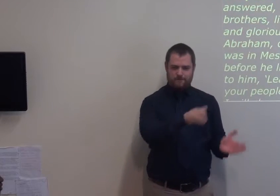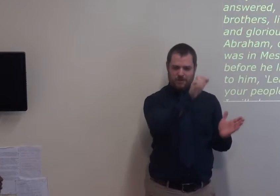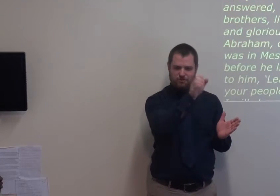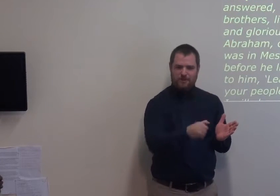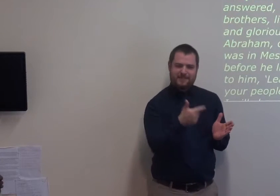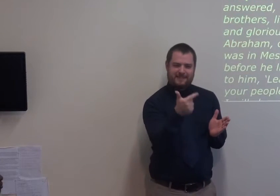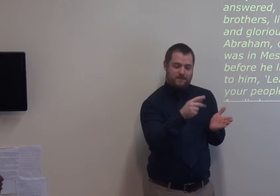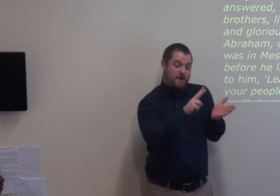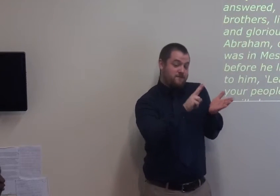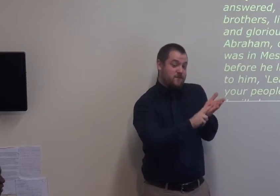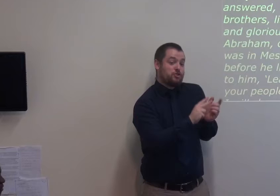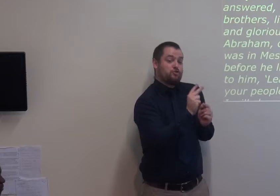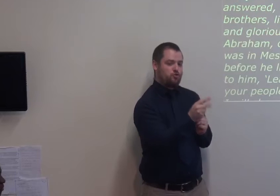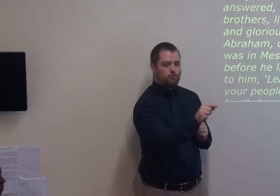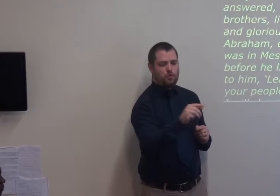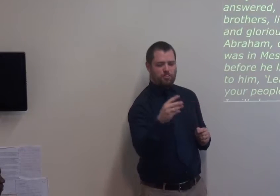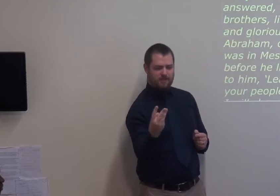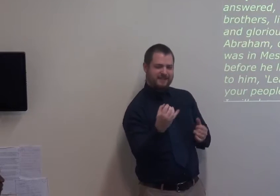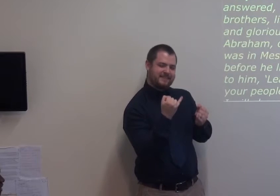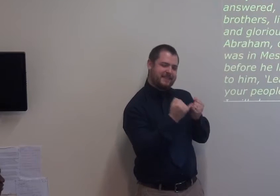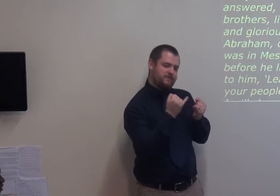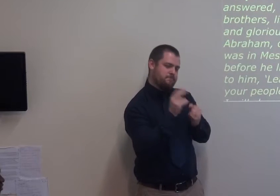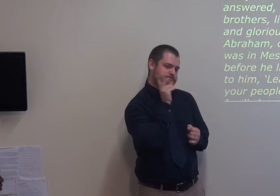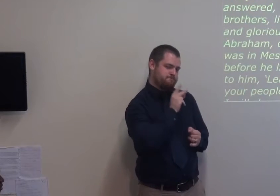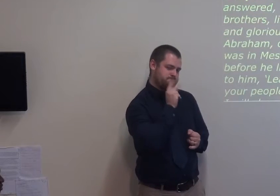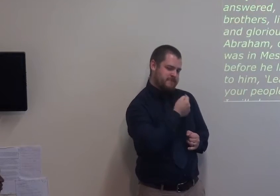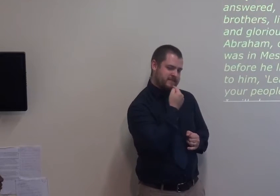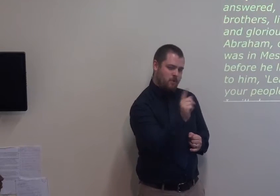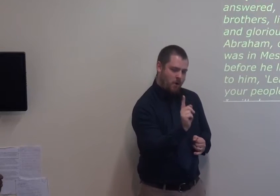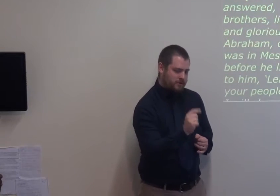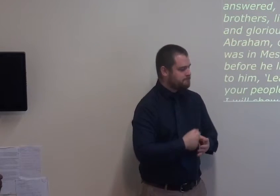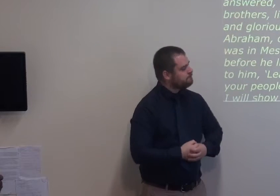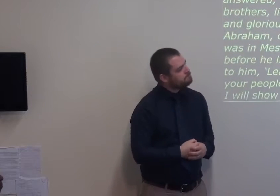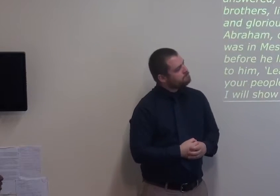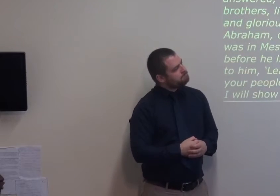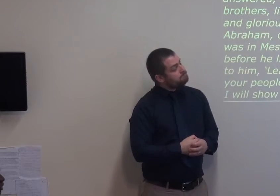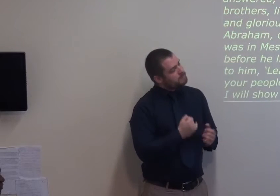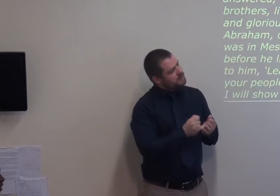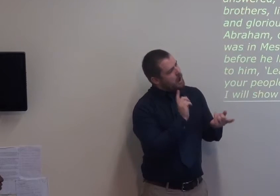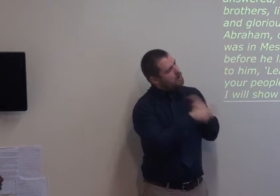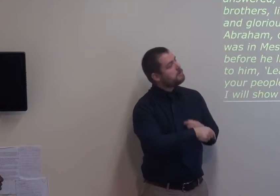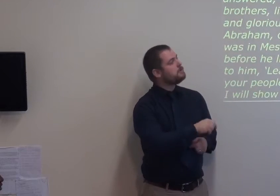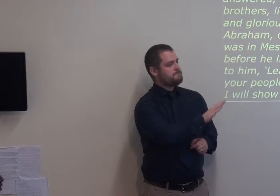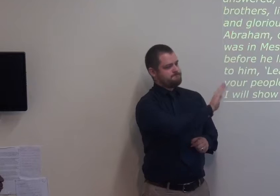verse 2 and 3. Stephen answered, My Jewish fathers and